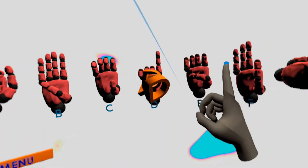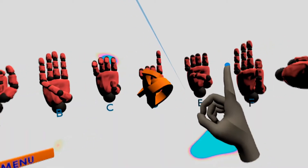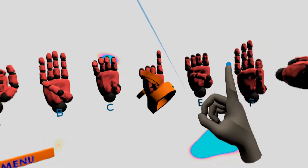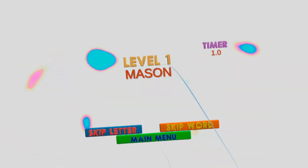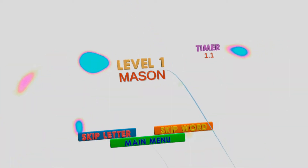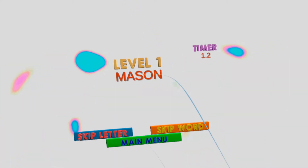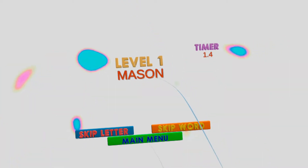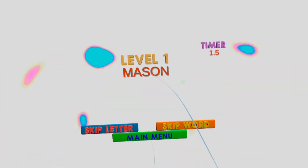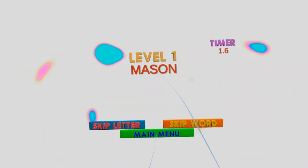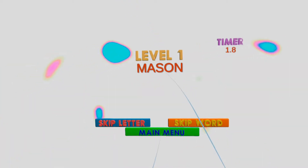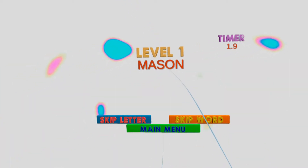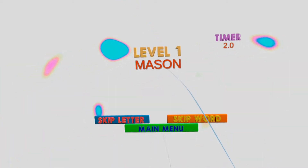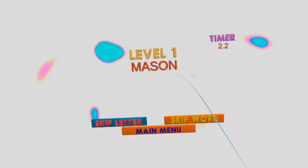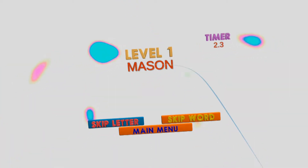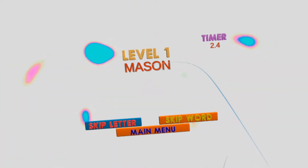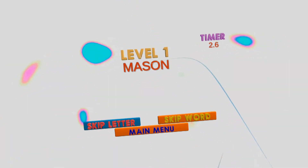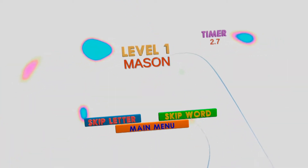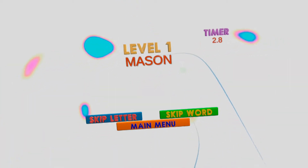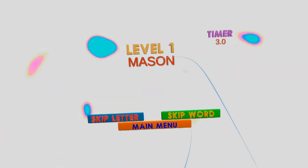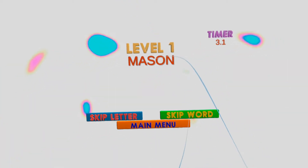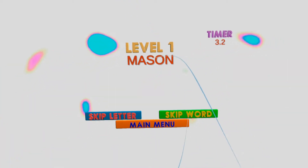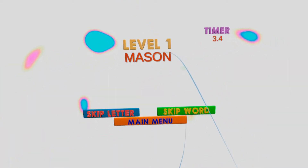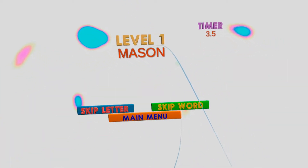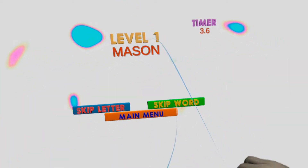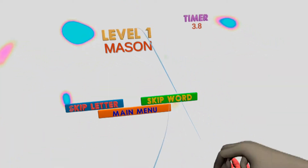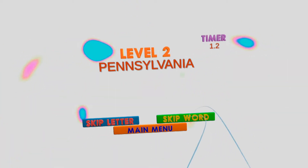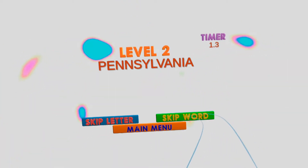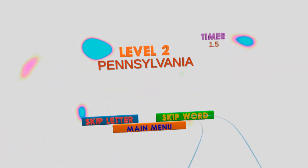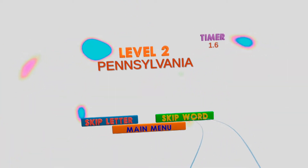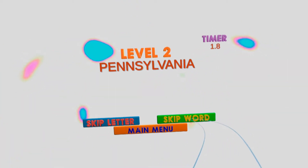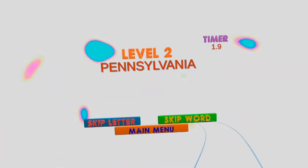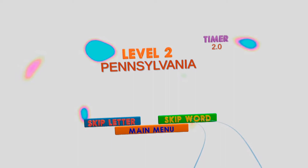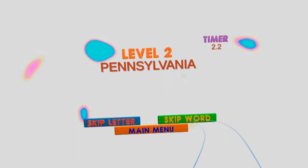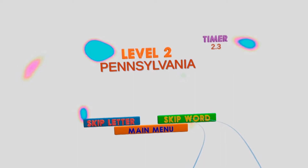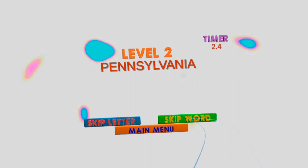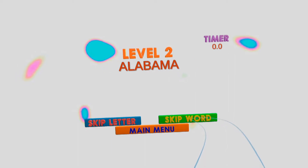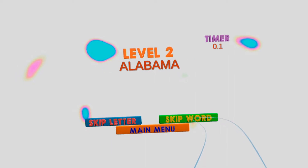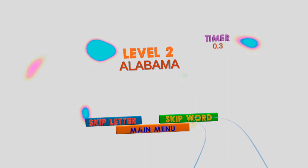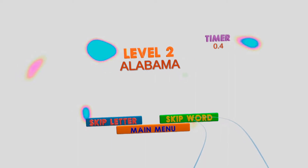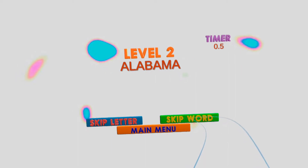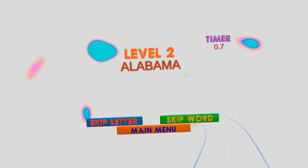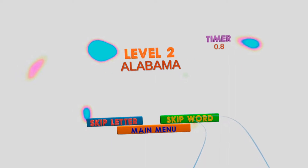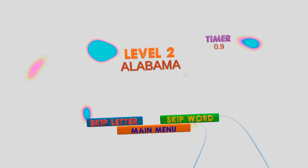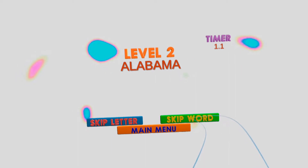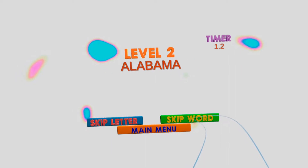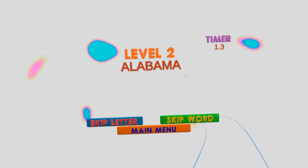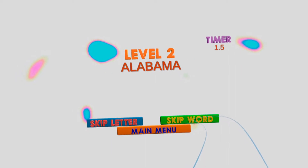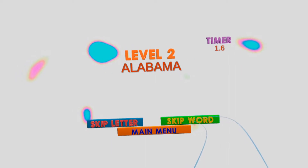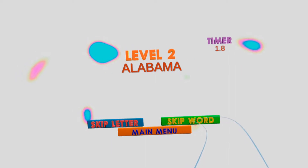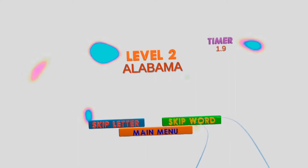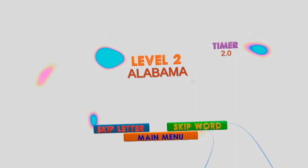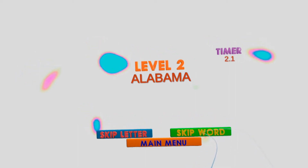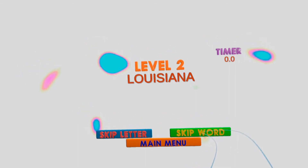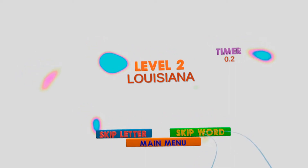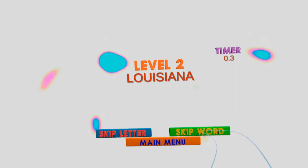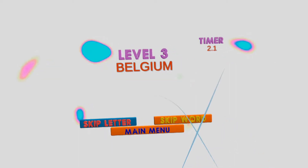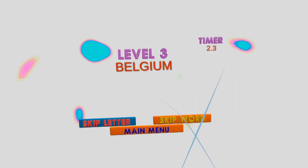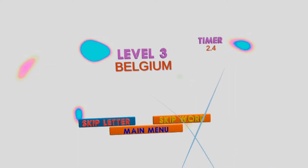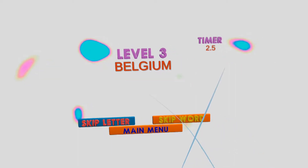Once you are comfortable with your skills on individual letters, you can head to the testing section and practice spelling names while being timed. There are